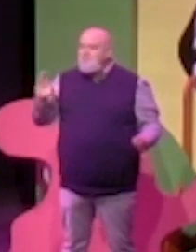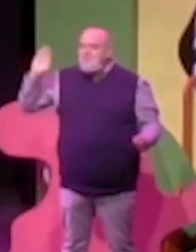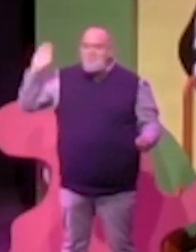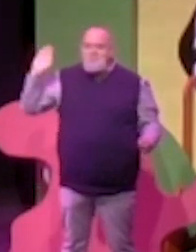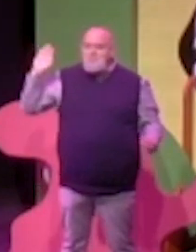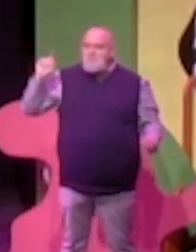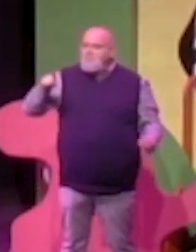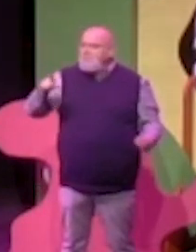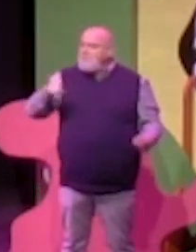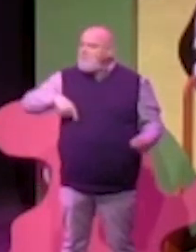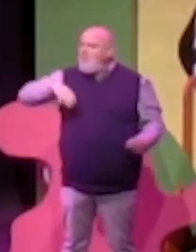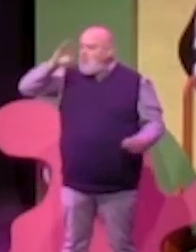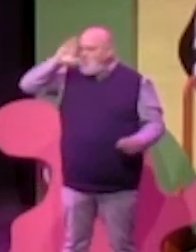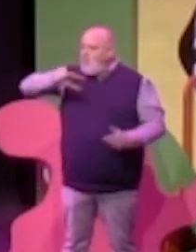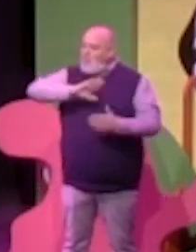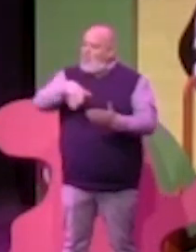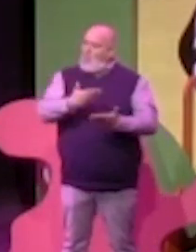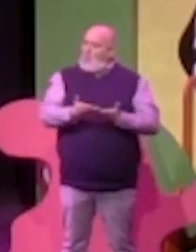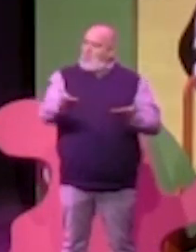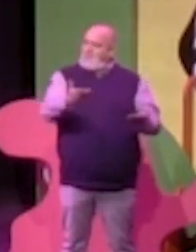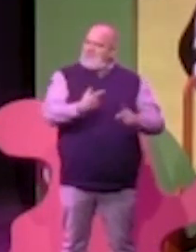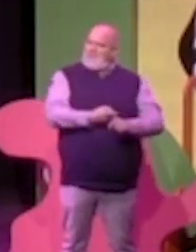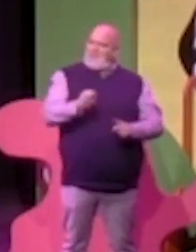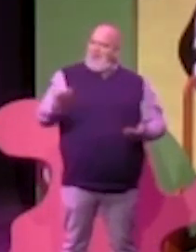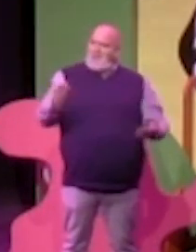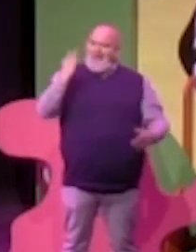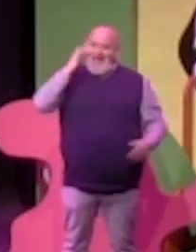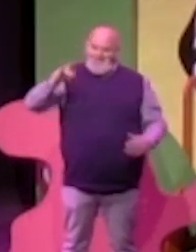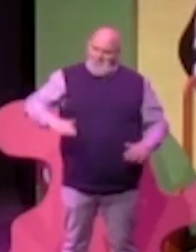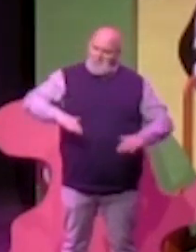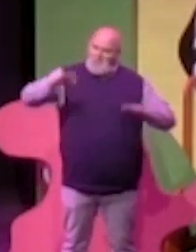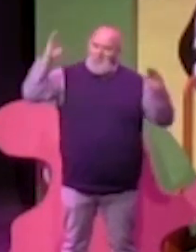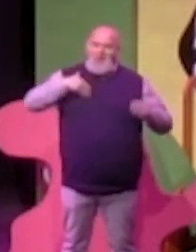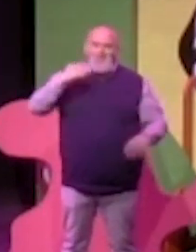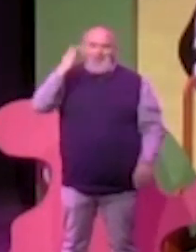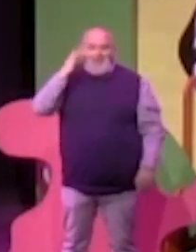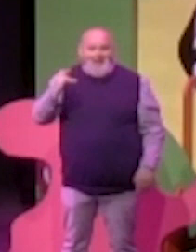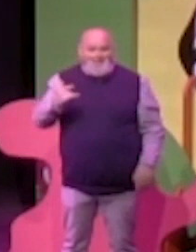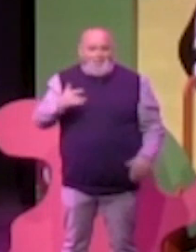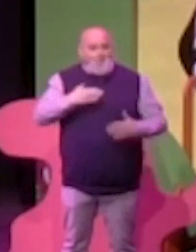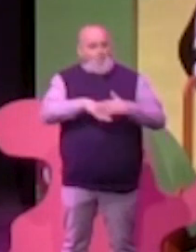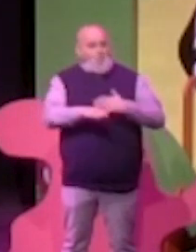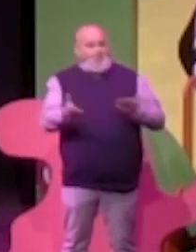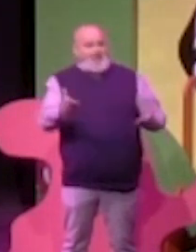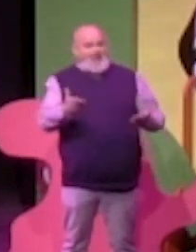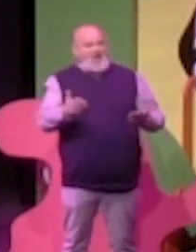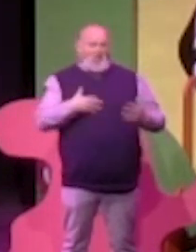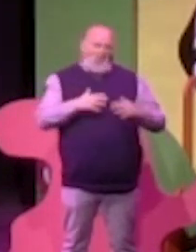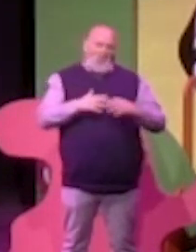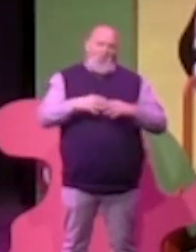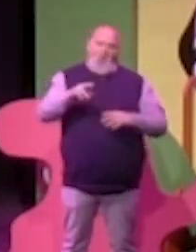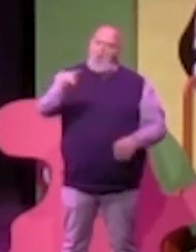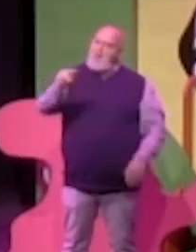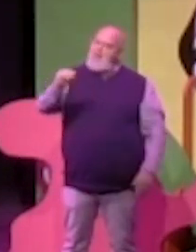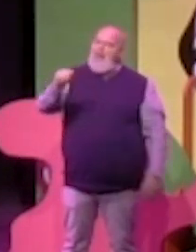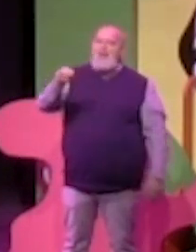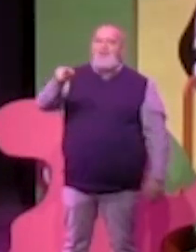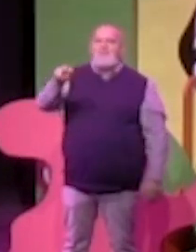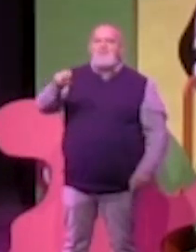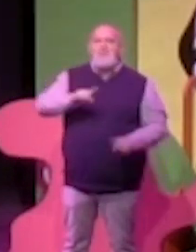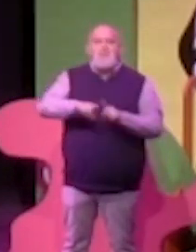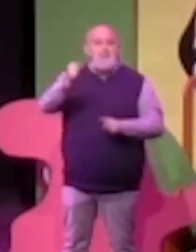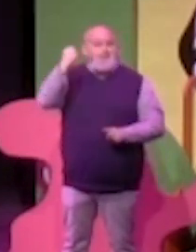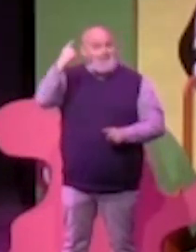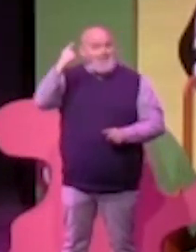I mean, I know that all of us who are from California, grew up in California, born in California, are native Californians, but I'm asking about